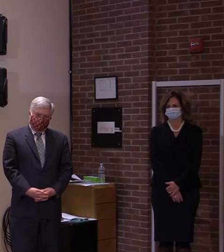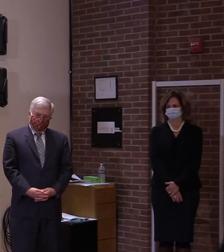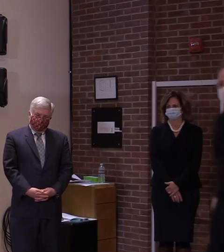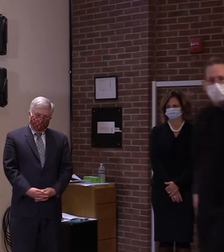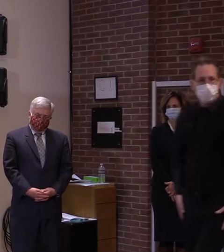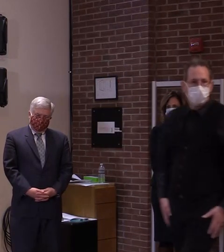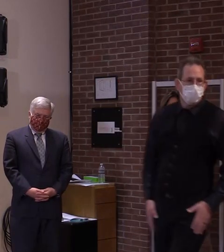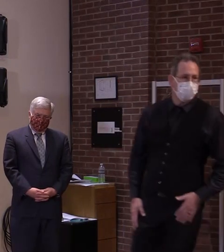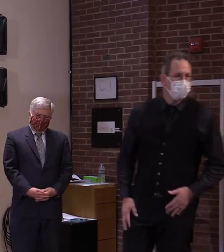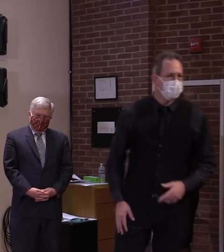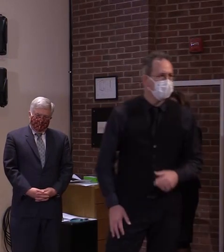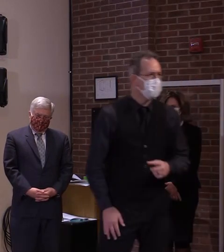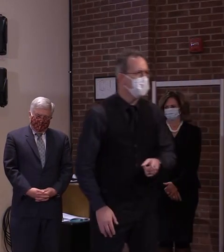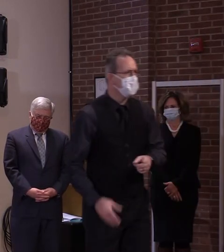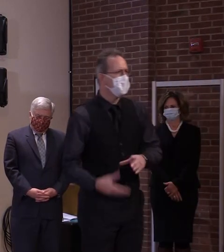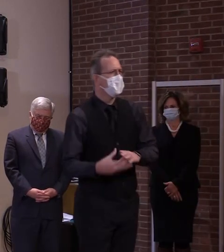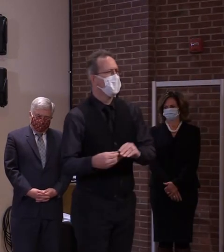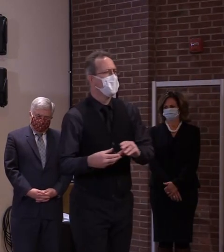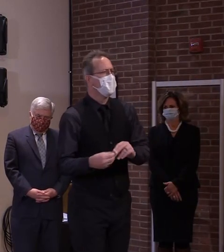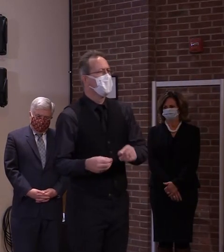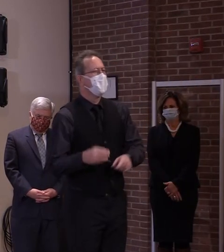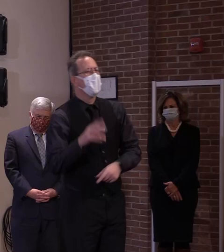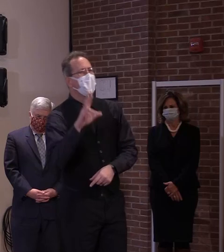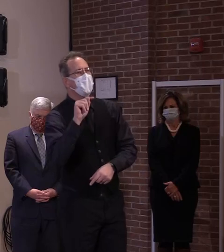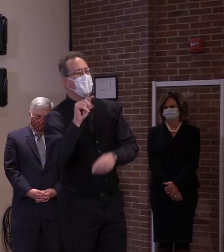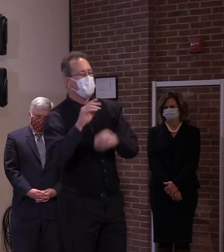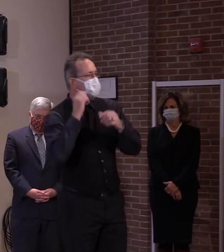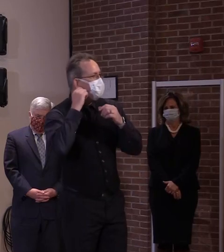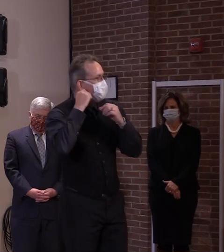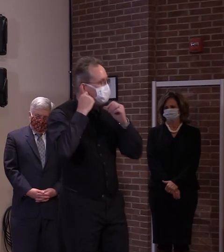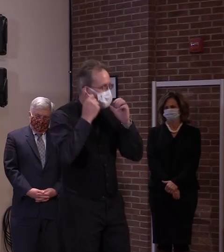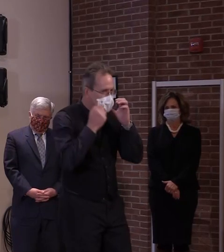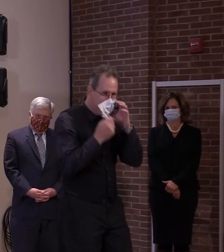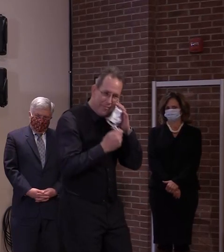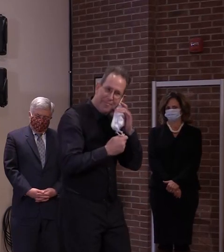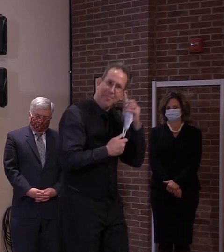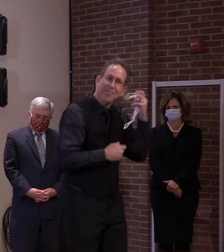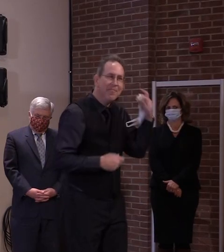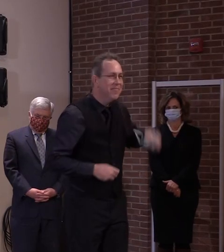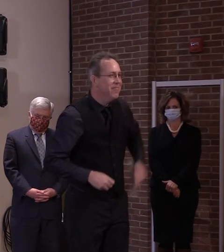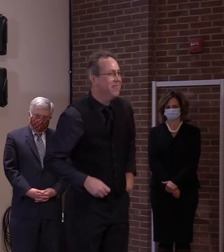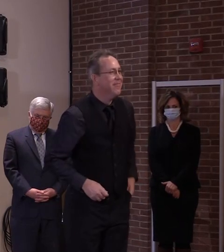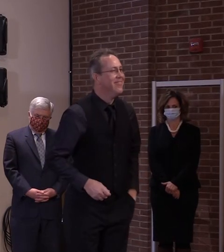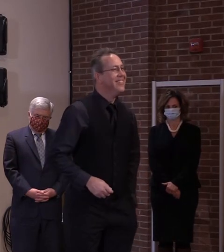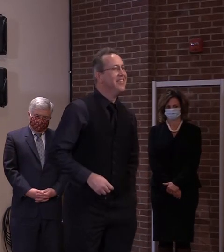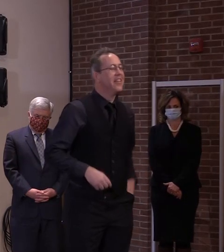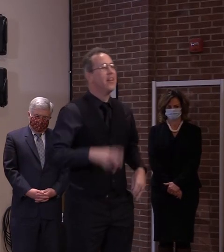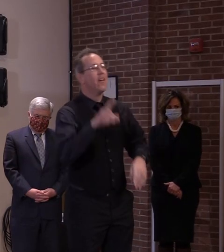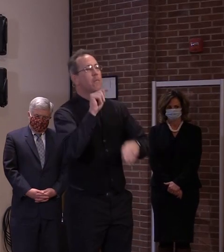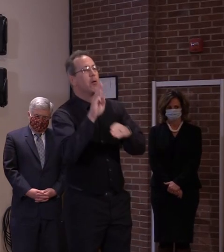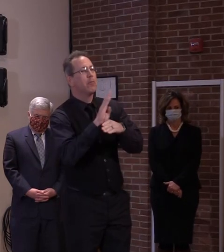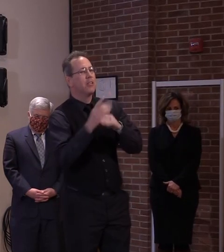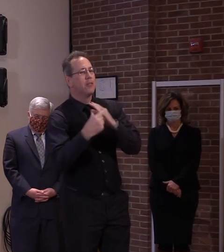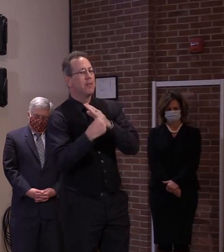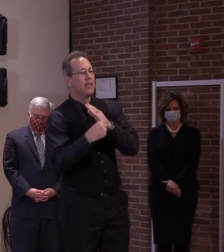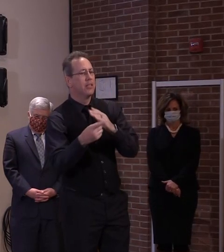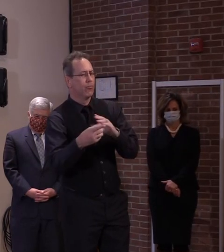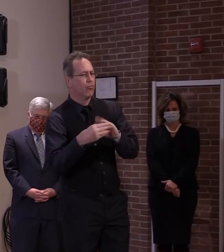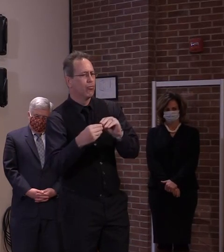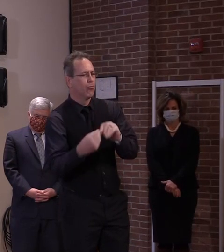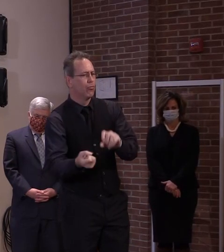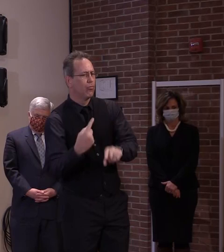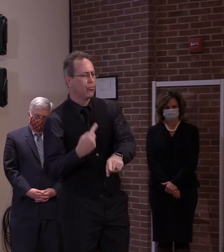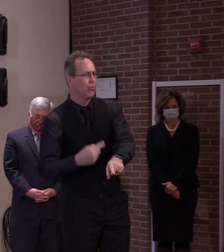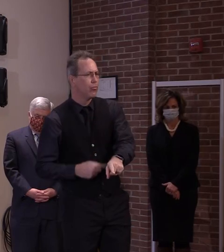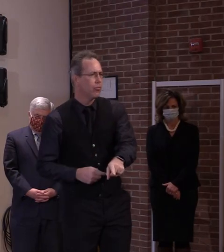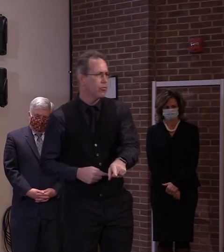Magazine. Hi, Governor. You know, before the emergency order, your emergency order, and there was just a discussion about masks, there's a